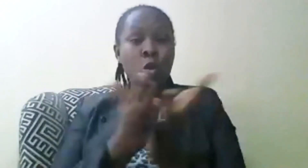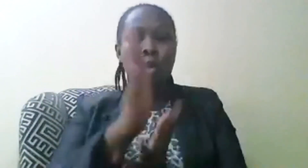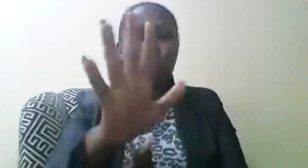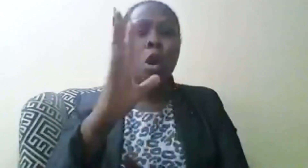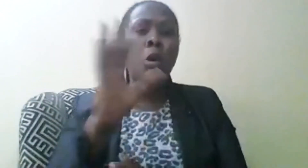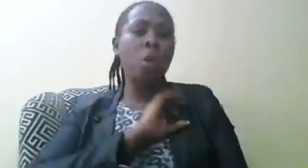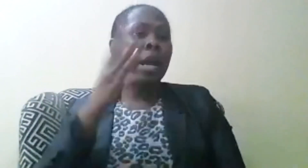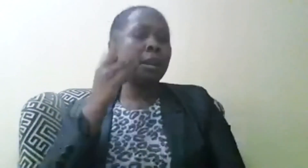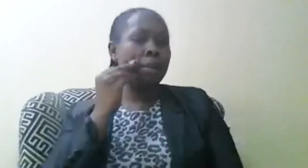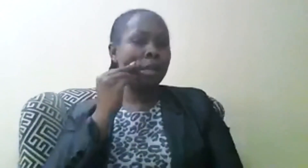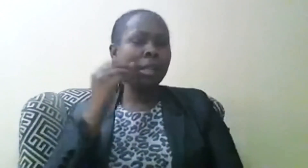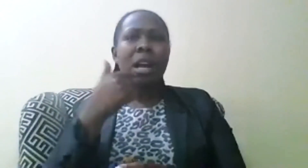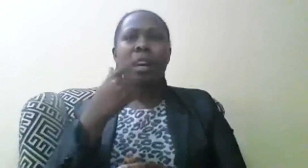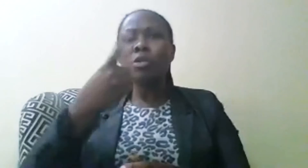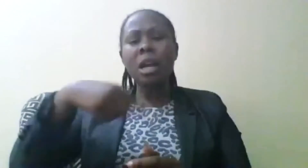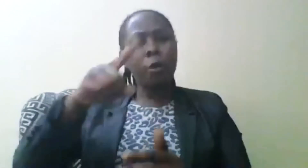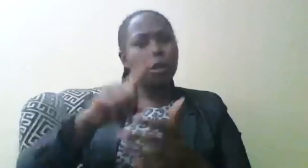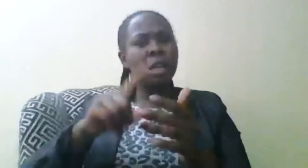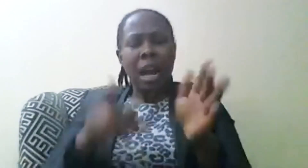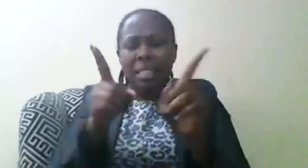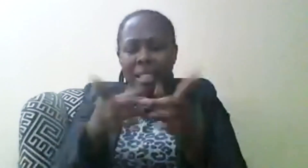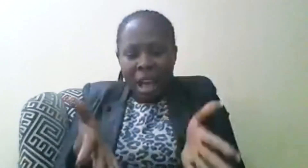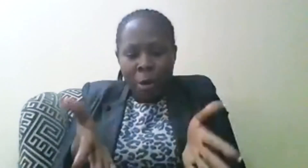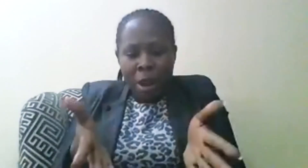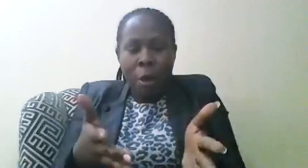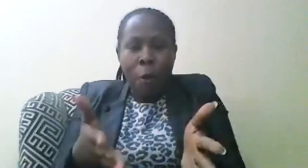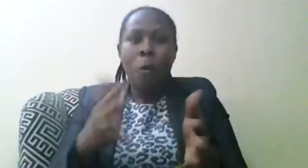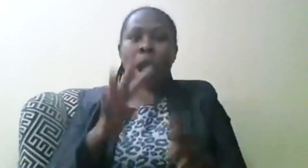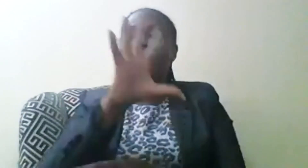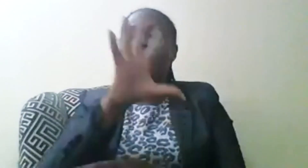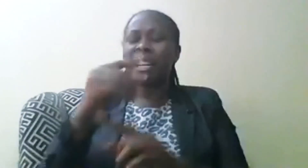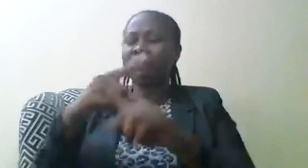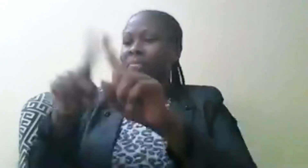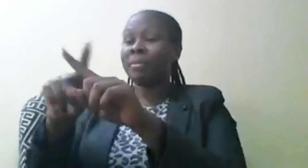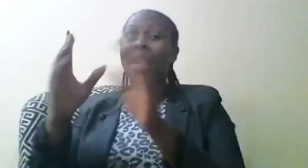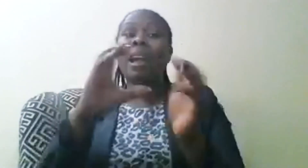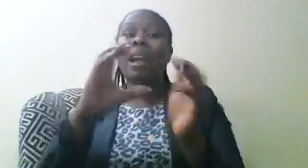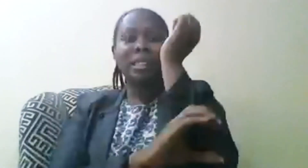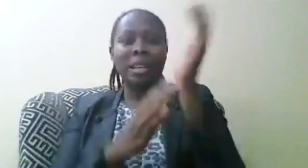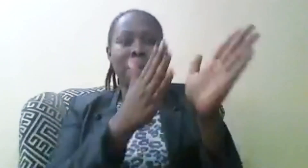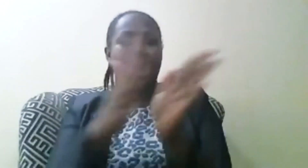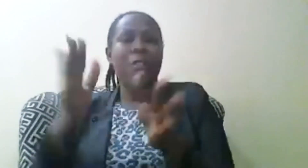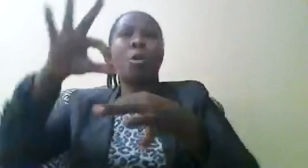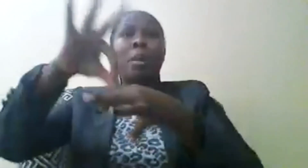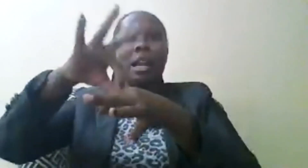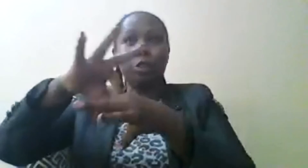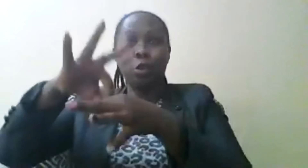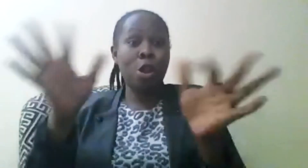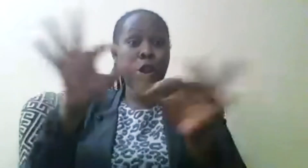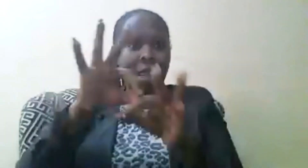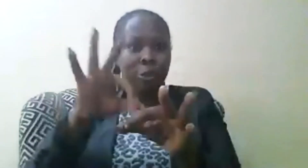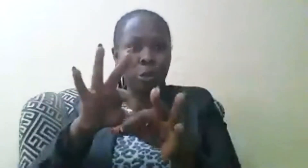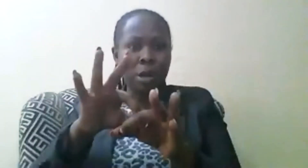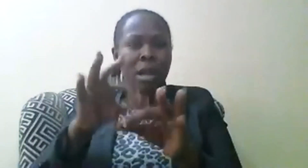the challenges that you've listed, in your own experiences, would you kindly let us know how Africa and